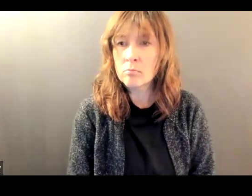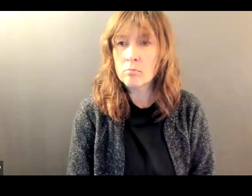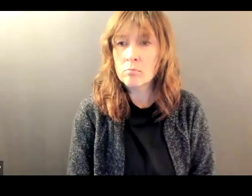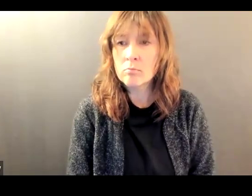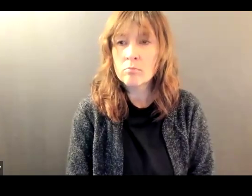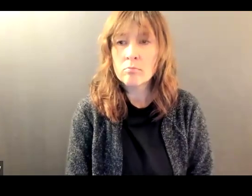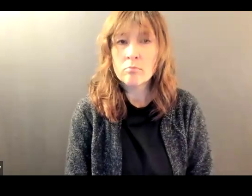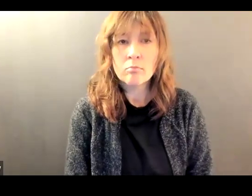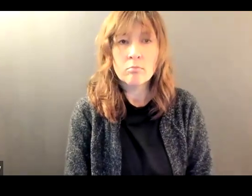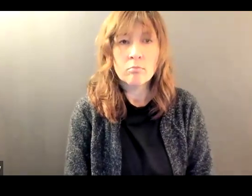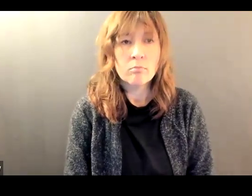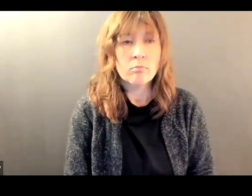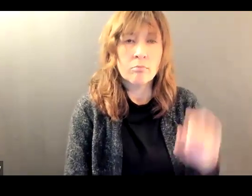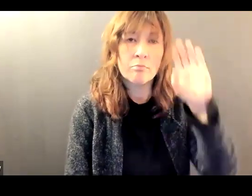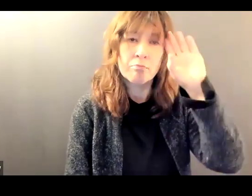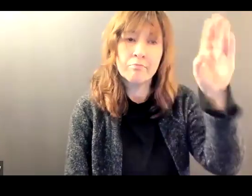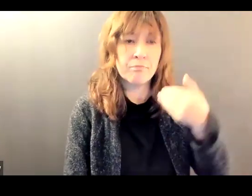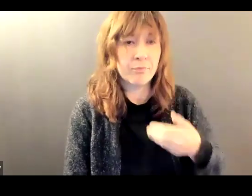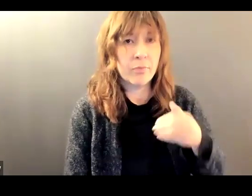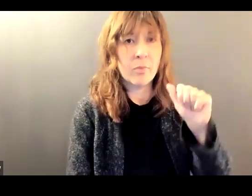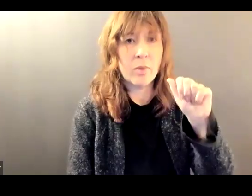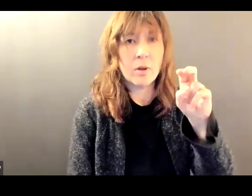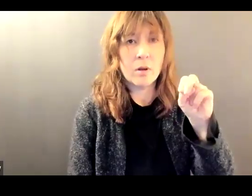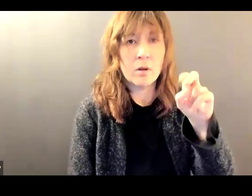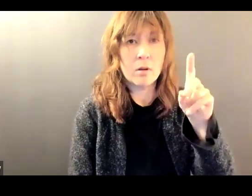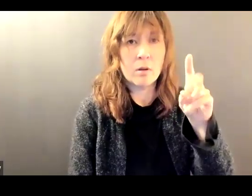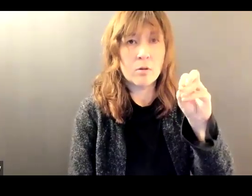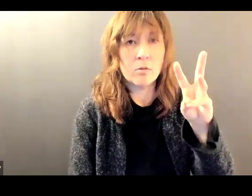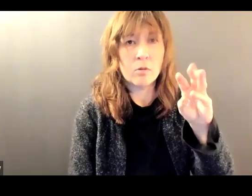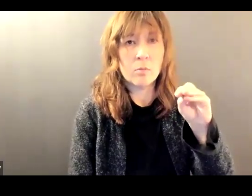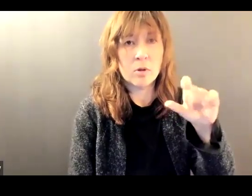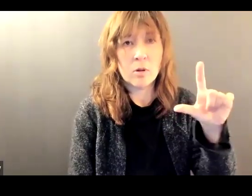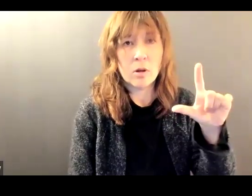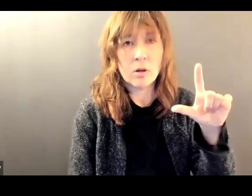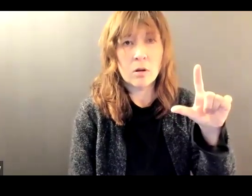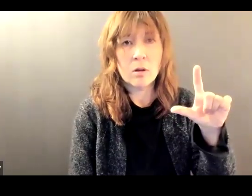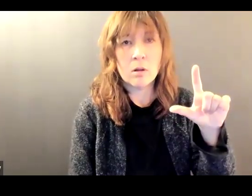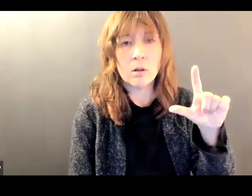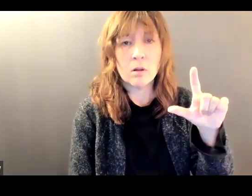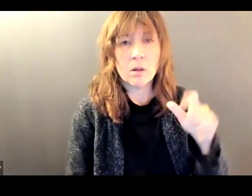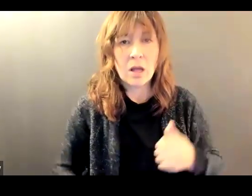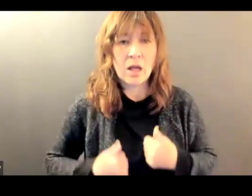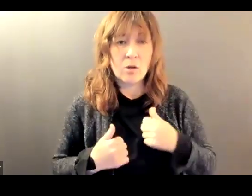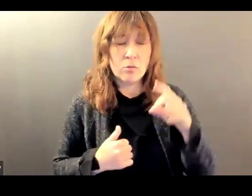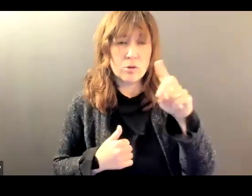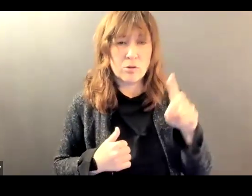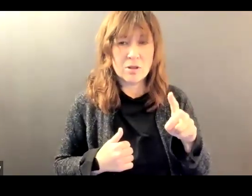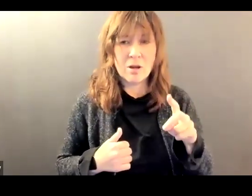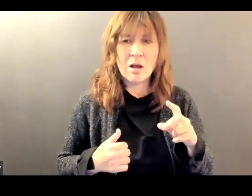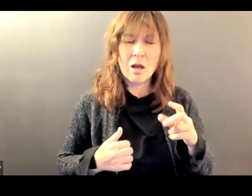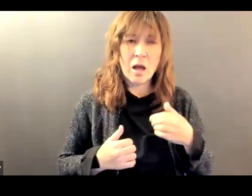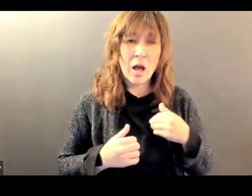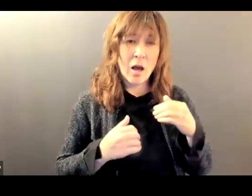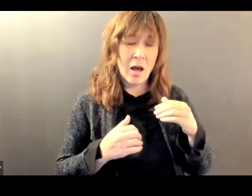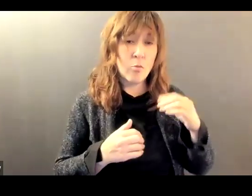Hello, my name is Andrew McDonald. I live in Dorchester. I'm the parent of a second grader at Lee Academy Pilot School, and I want to send my daughter there in 2 years.